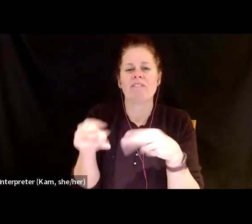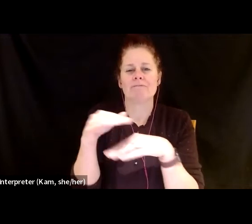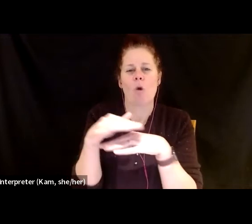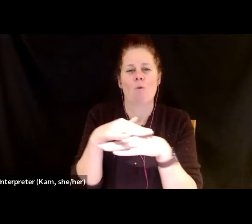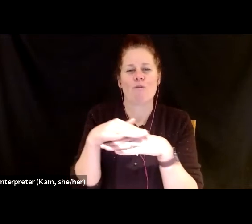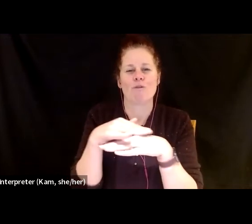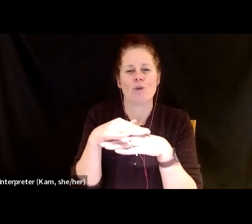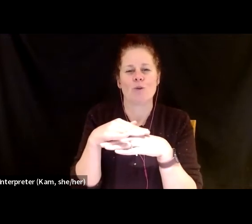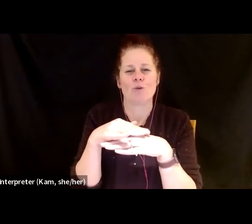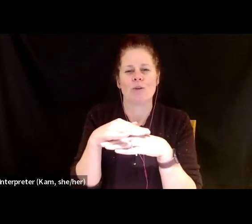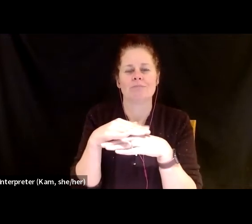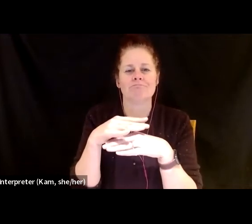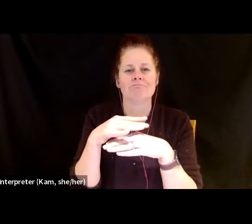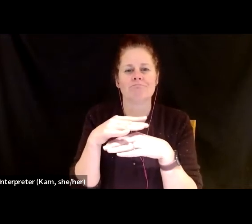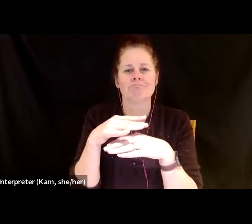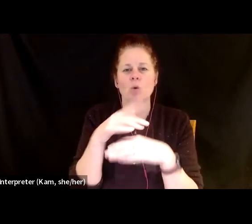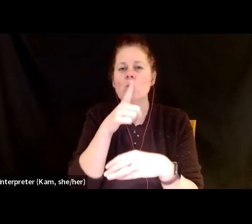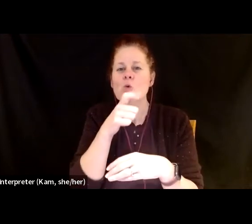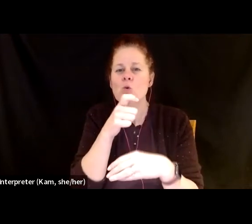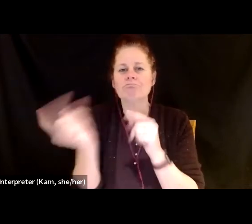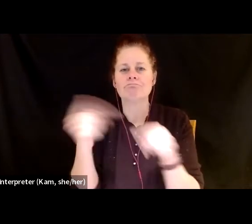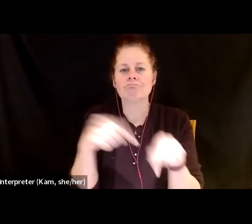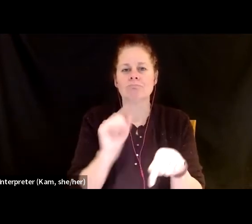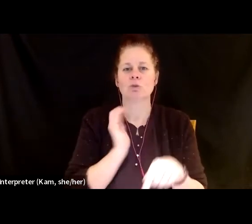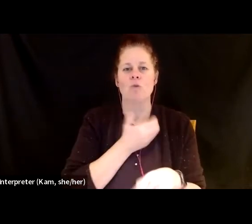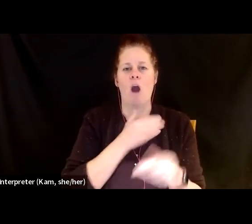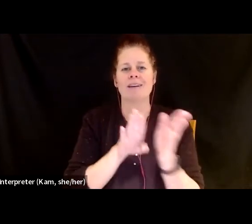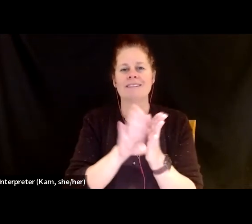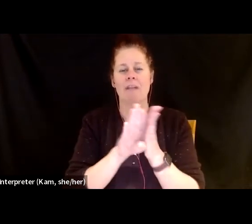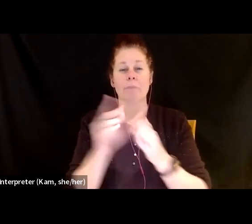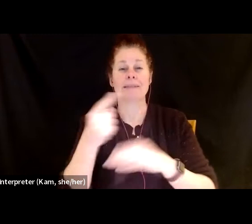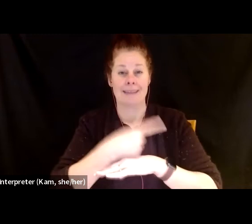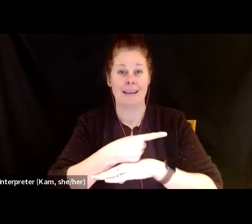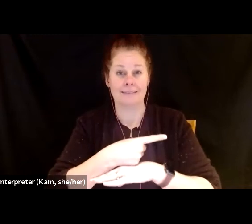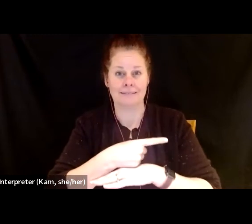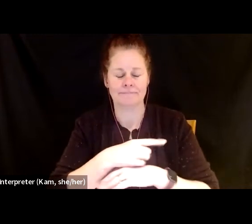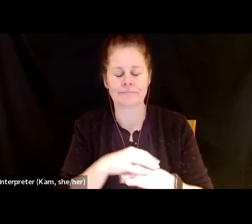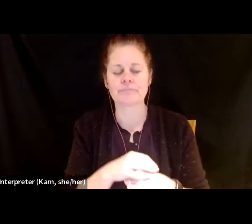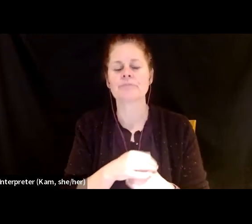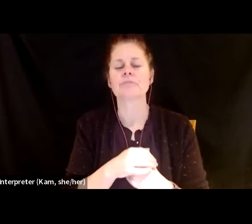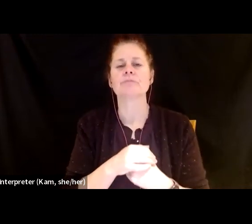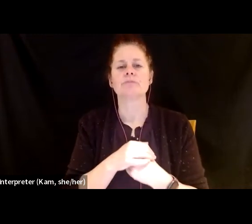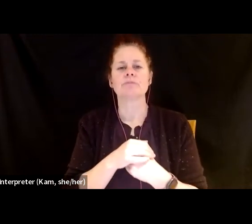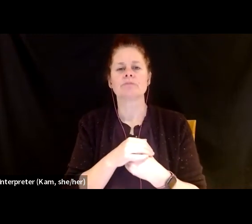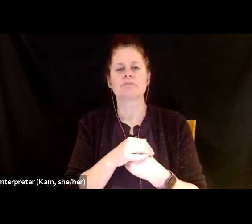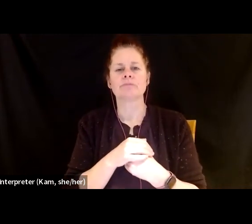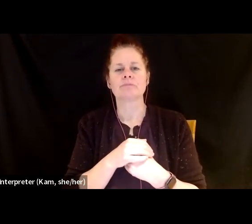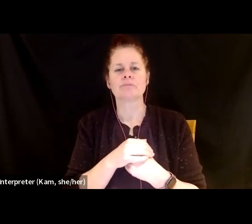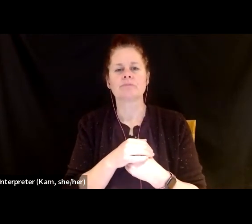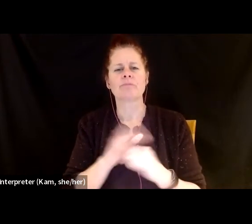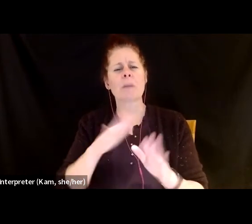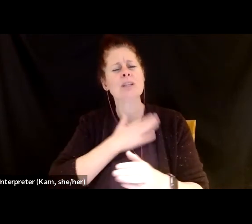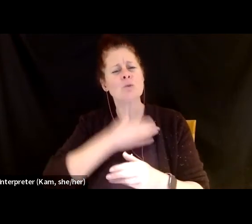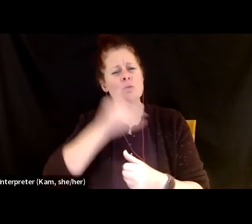at our development days. And keep in mind that these speakers were all chosen very